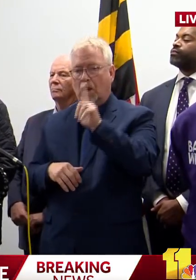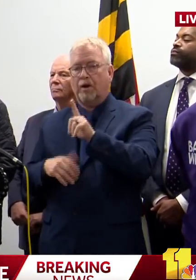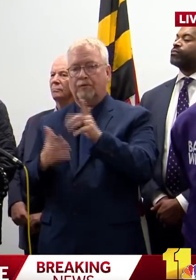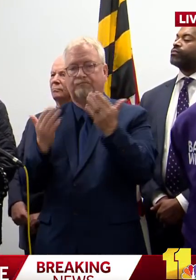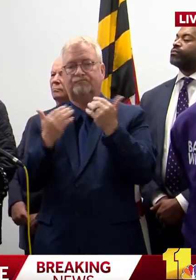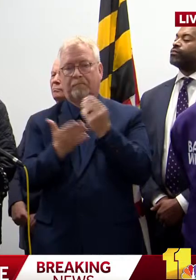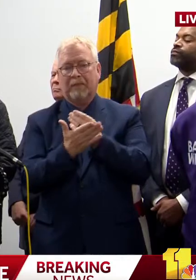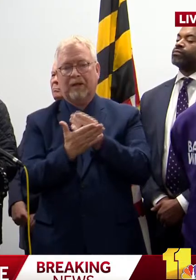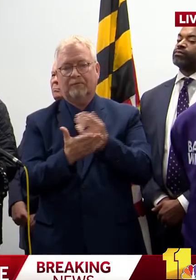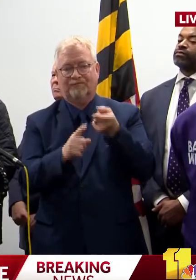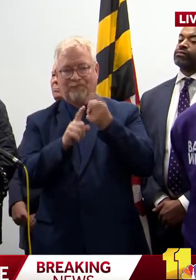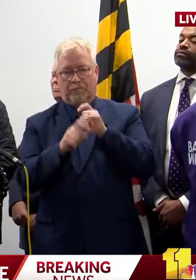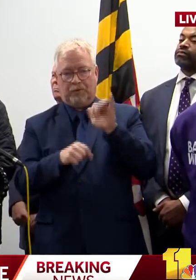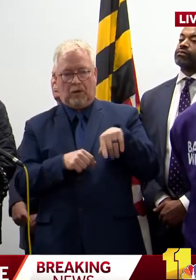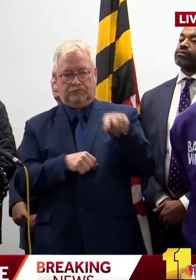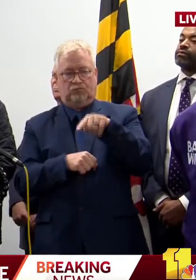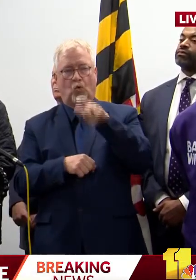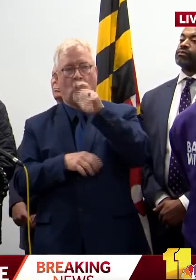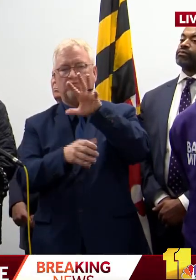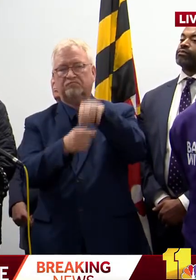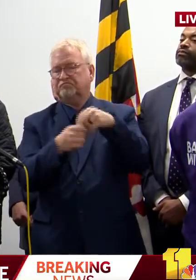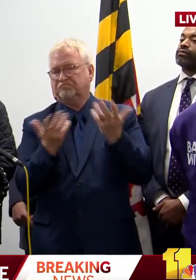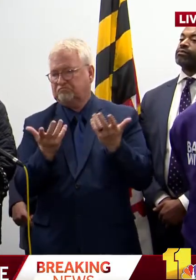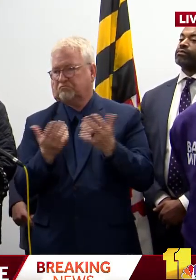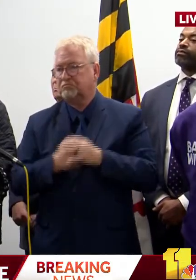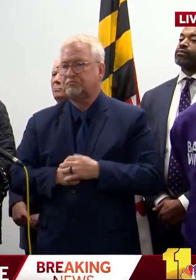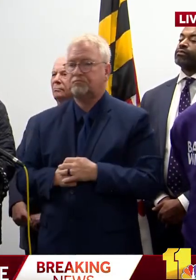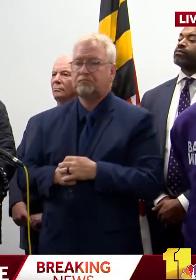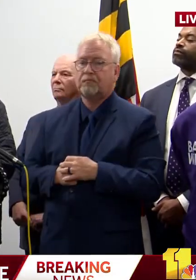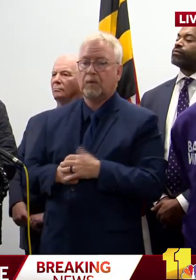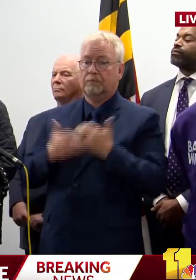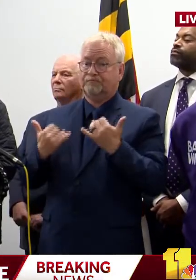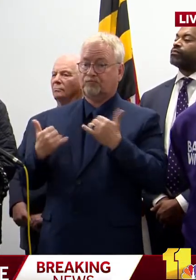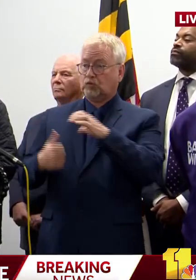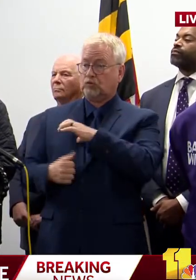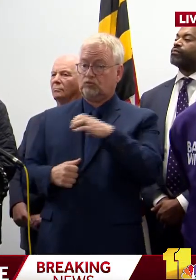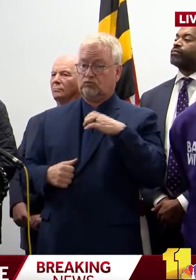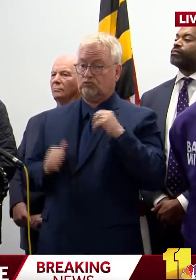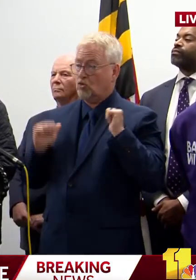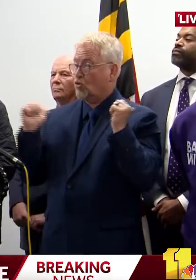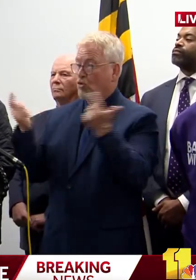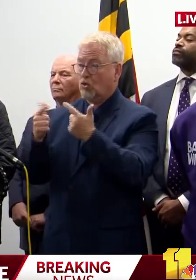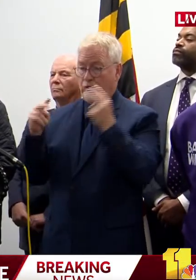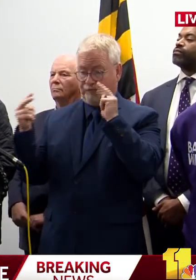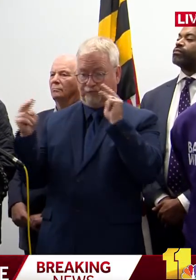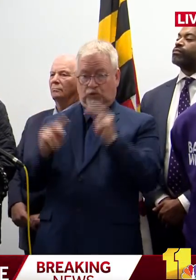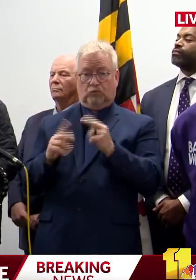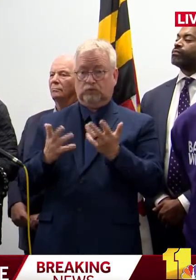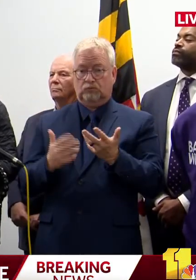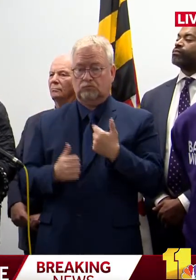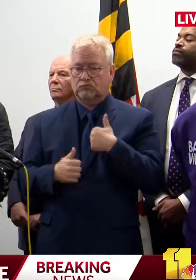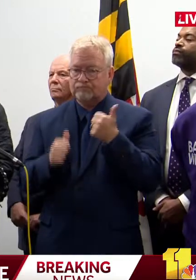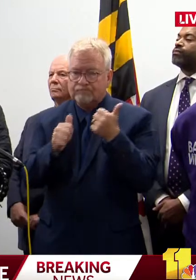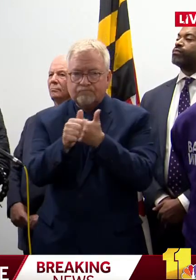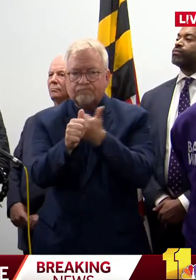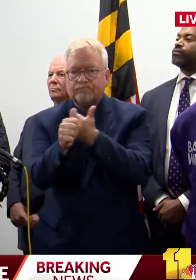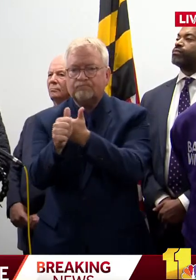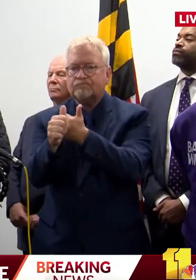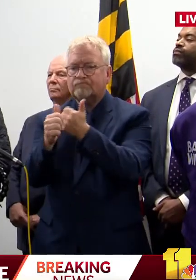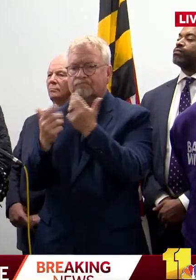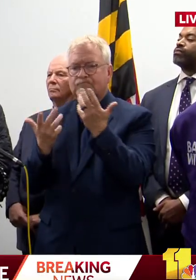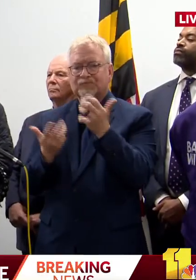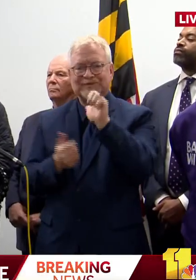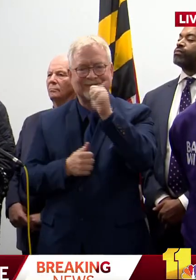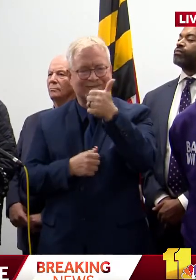of the cost share. From the congressional point of view, we will be pursuing, as I say, what we hope will be